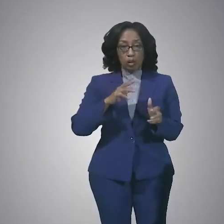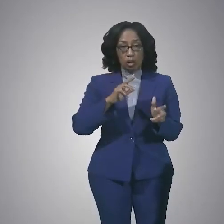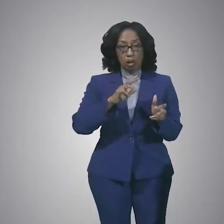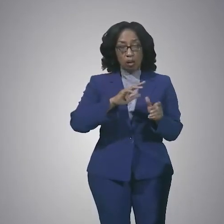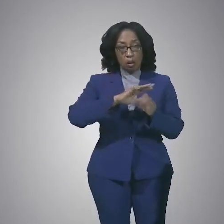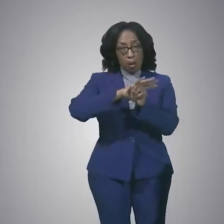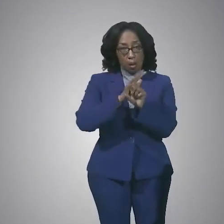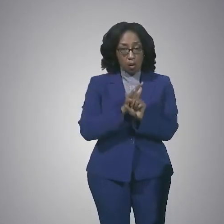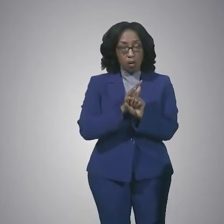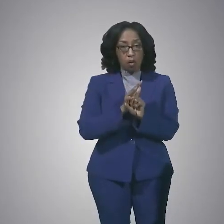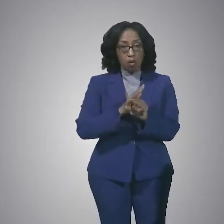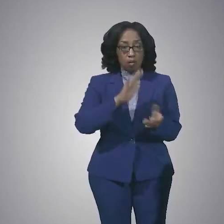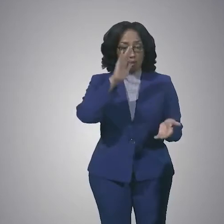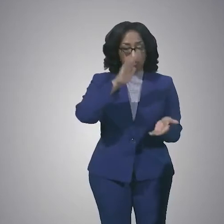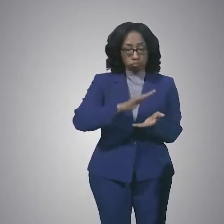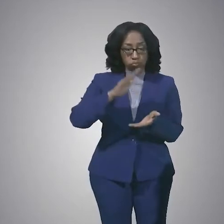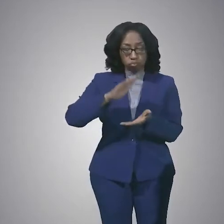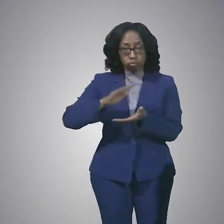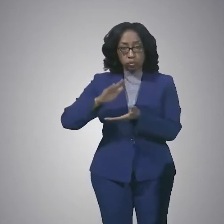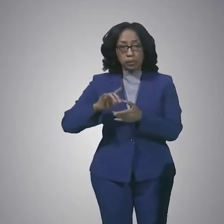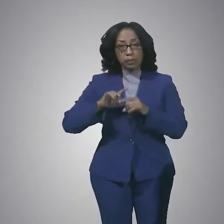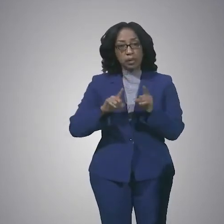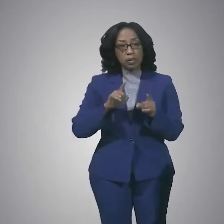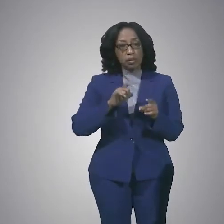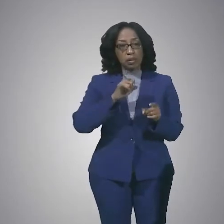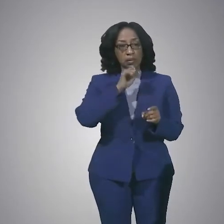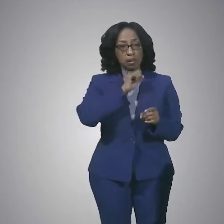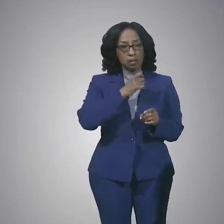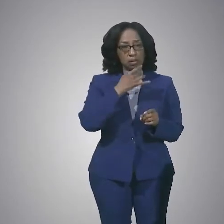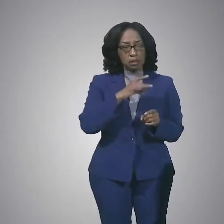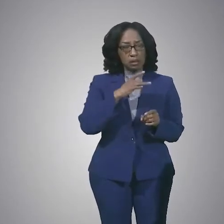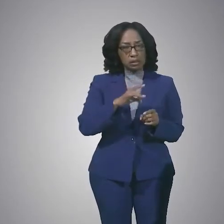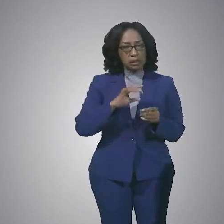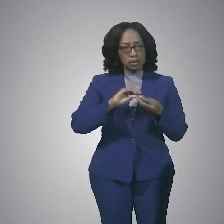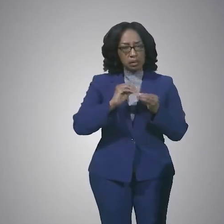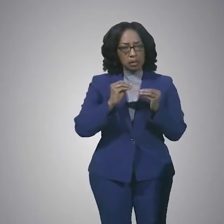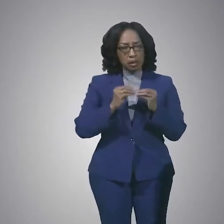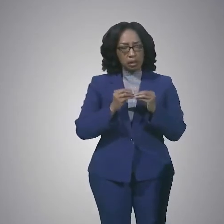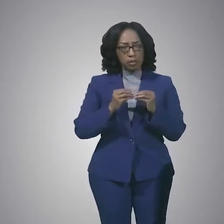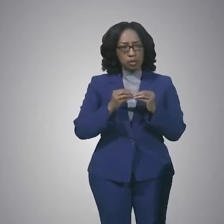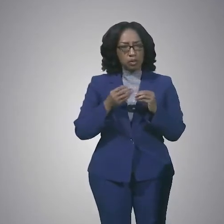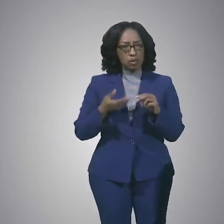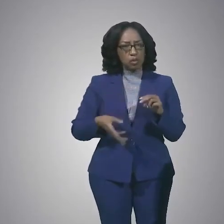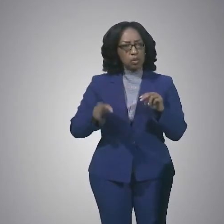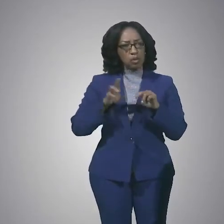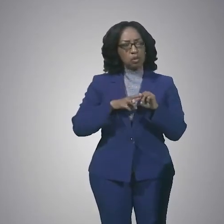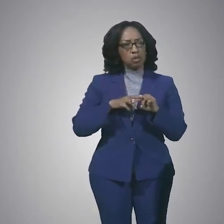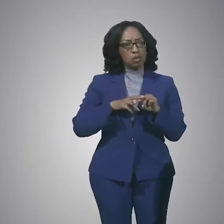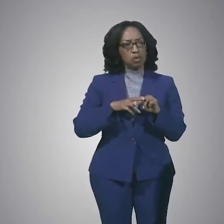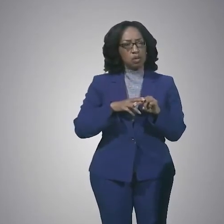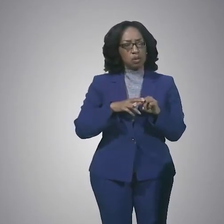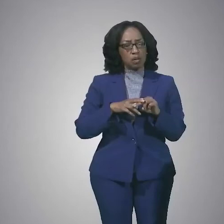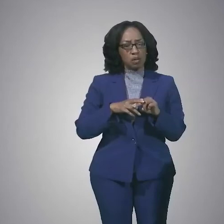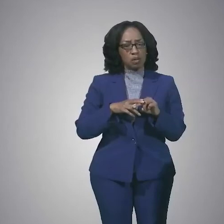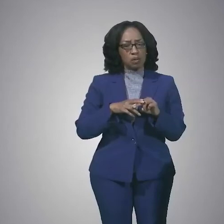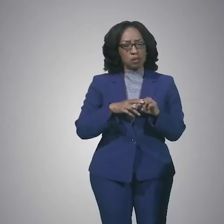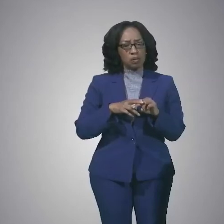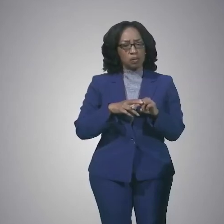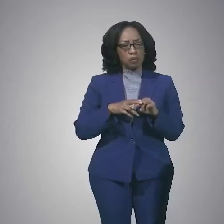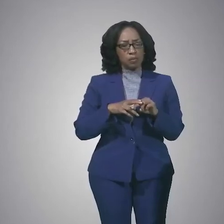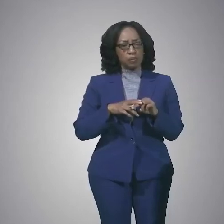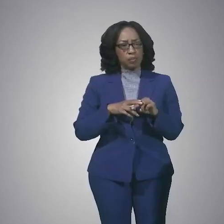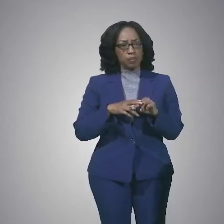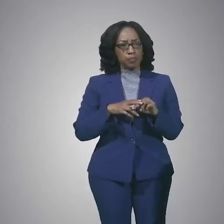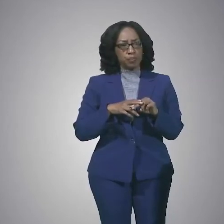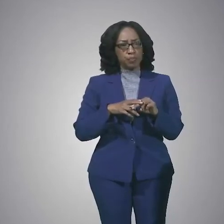those younger than 17. And my question is, what is the holdup